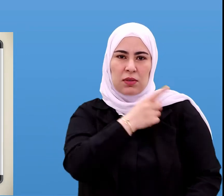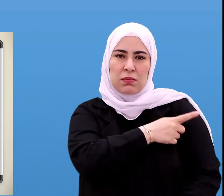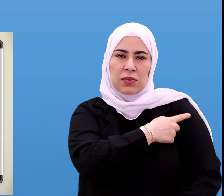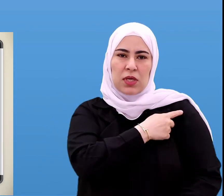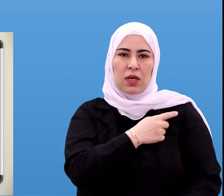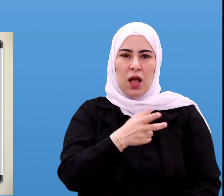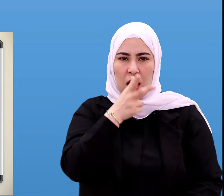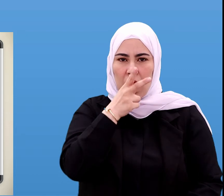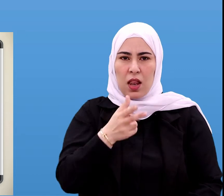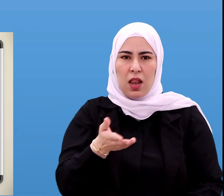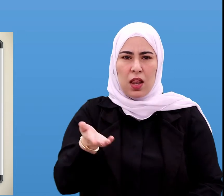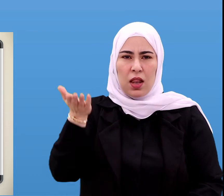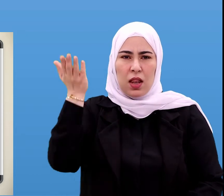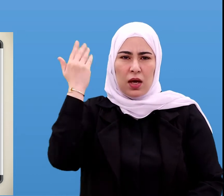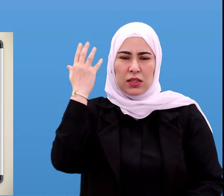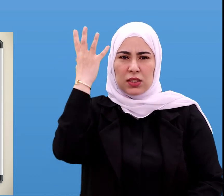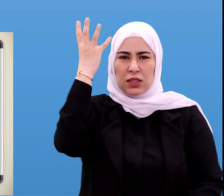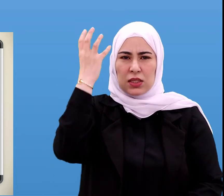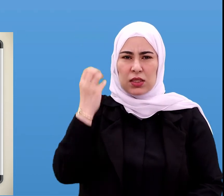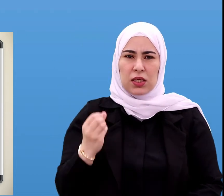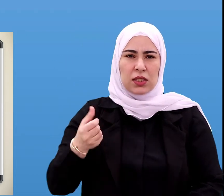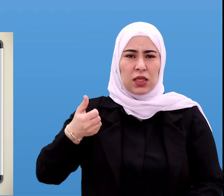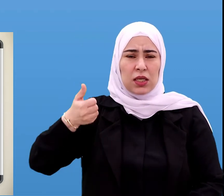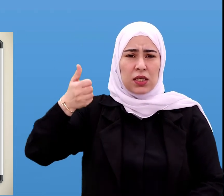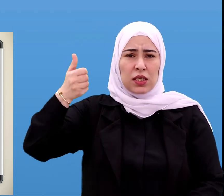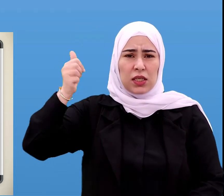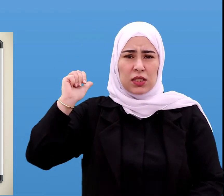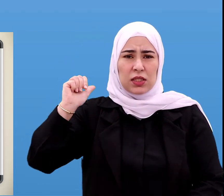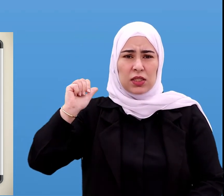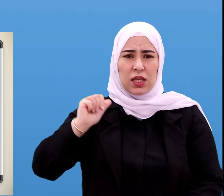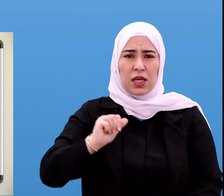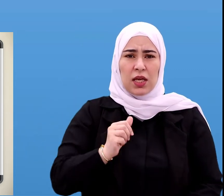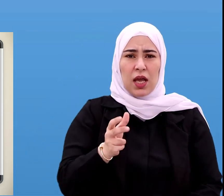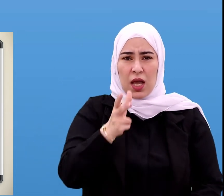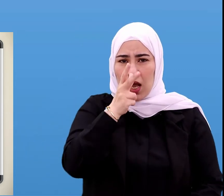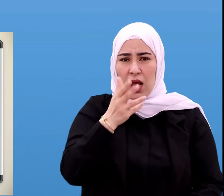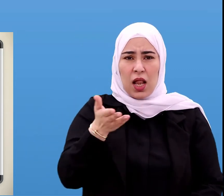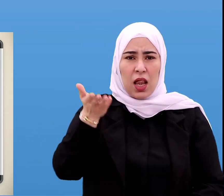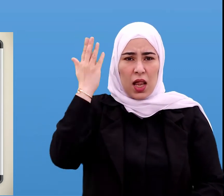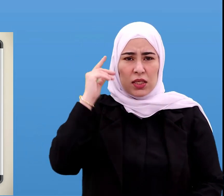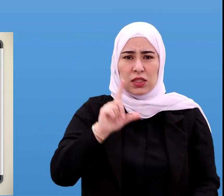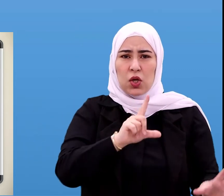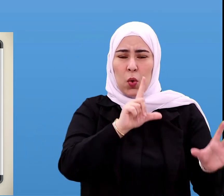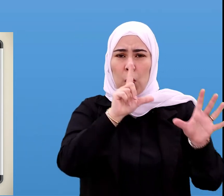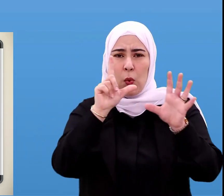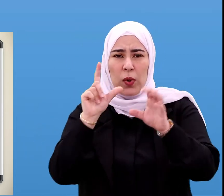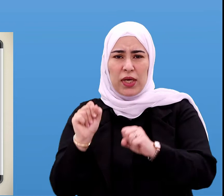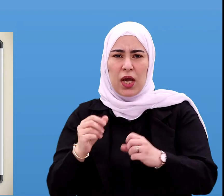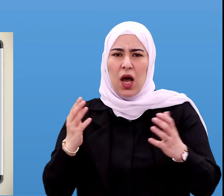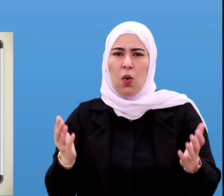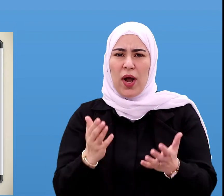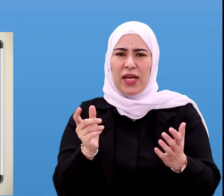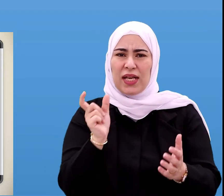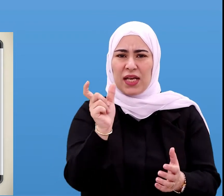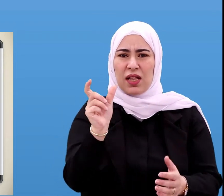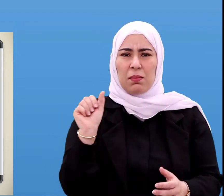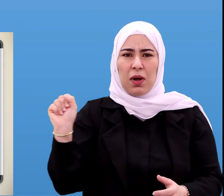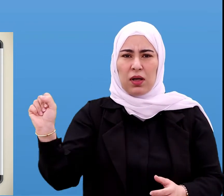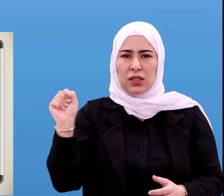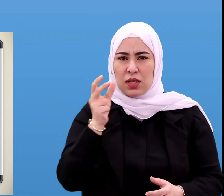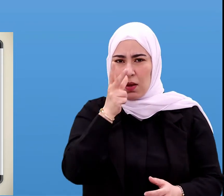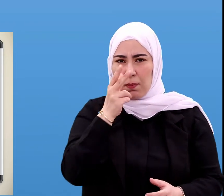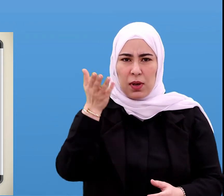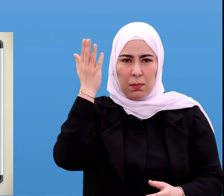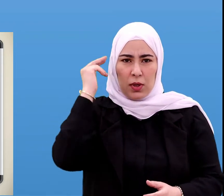yesterday, last week, the other day, or simply any date that is past. Let's take more